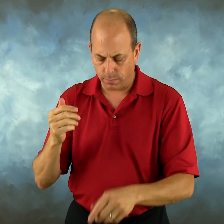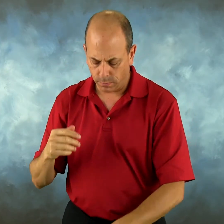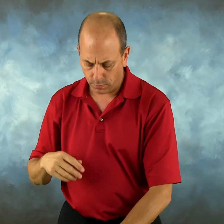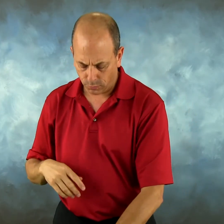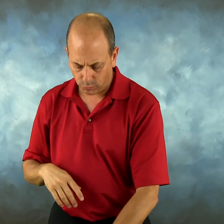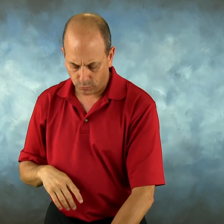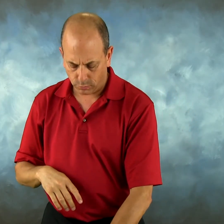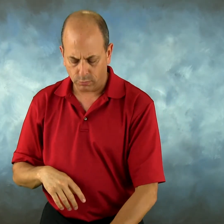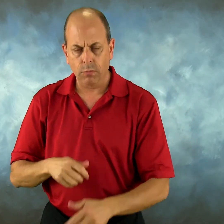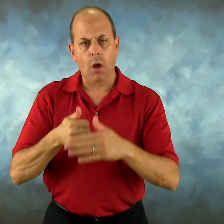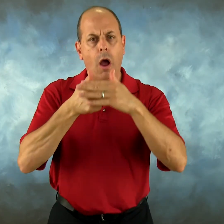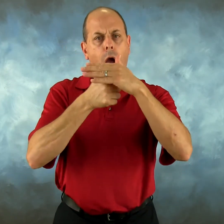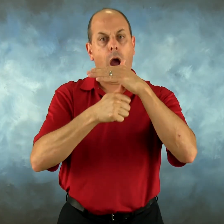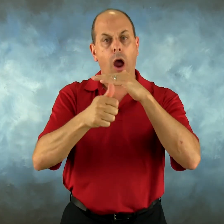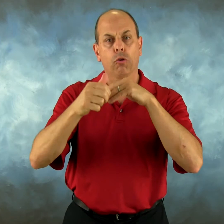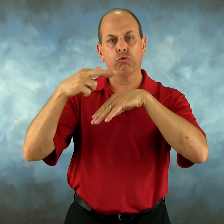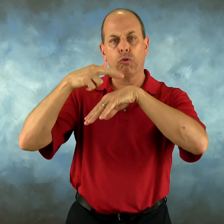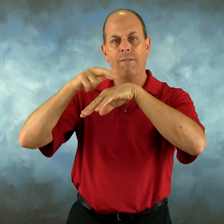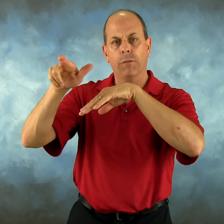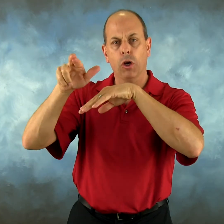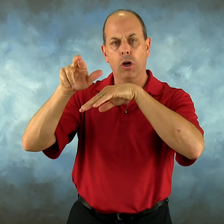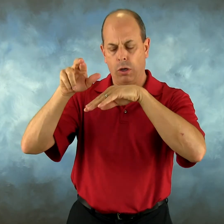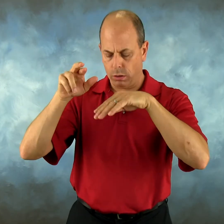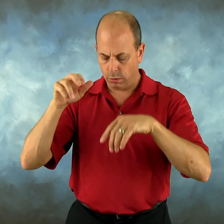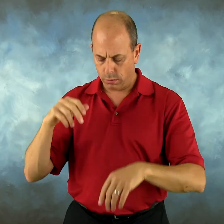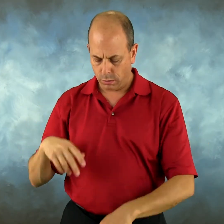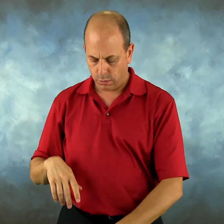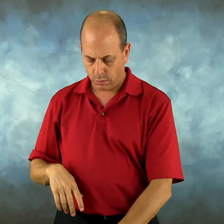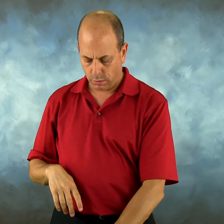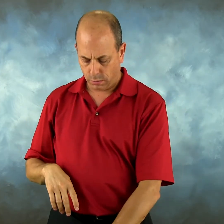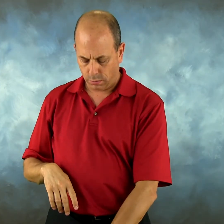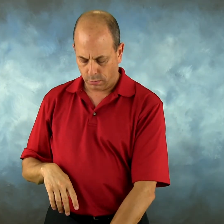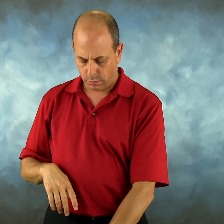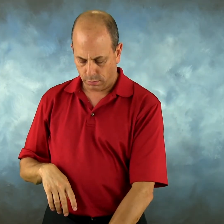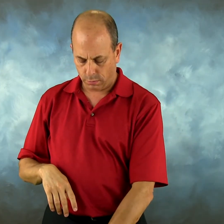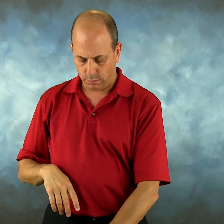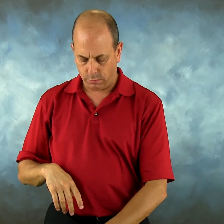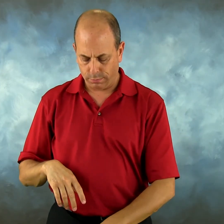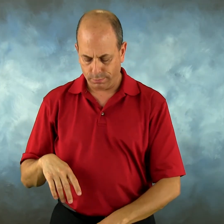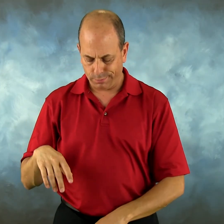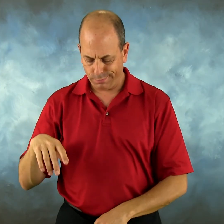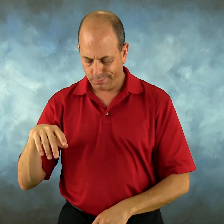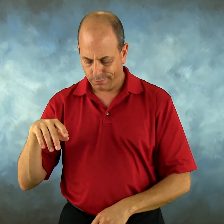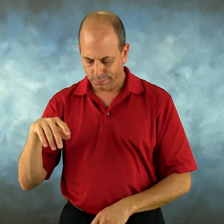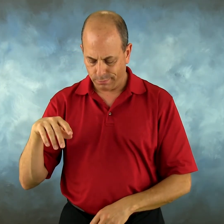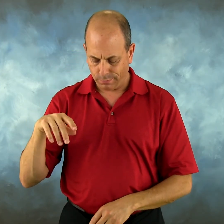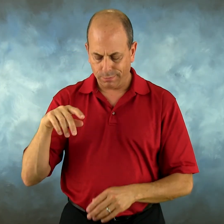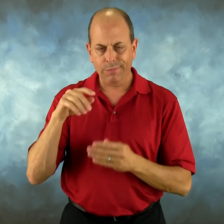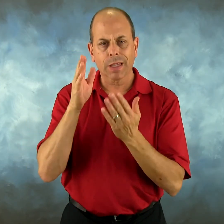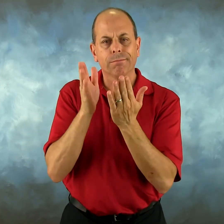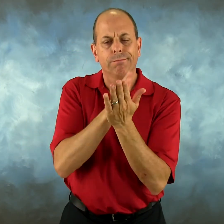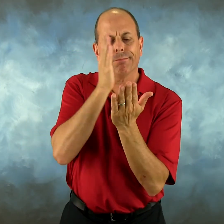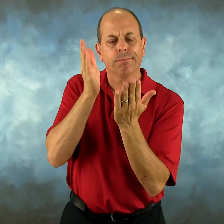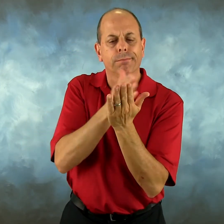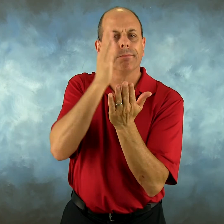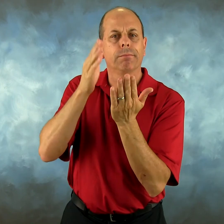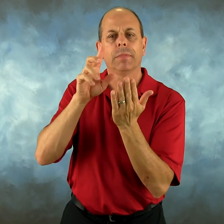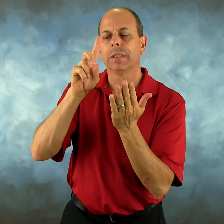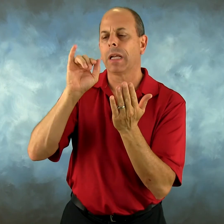Blue Ridge Healthcare intranet under Communications, and then you would go to